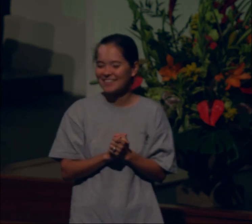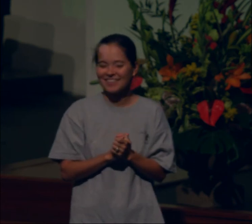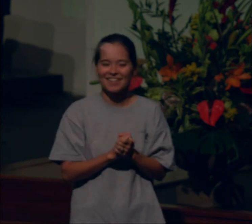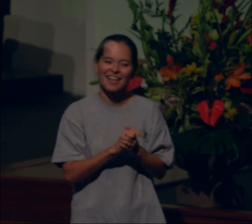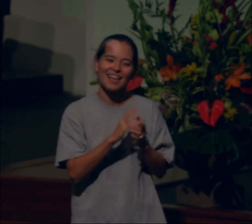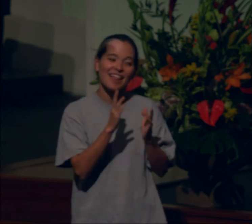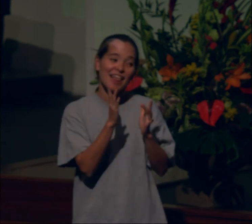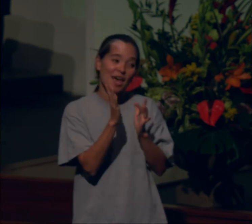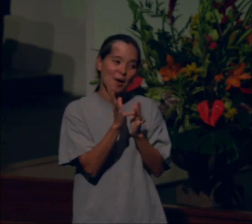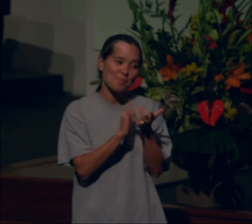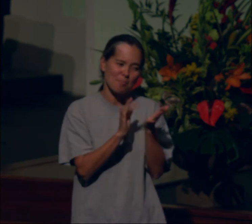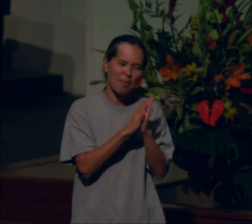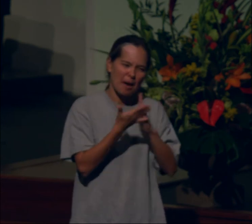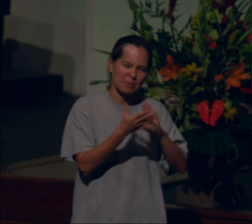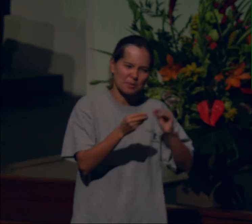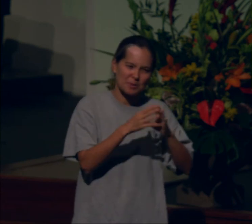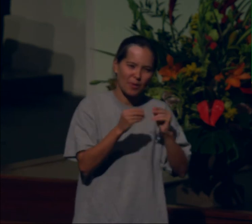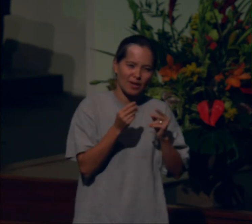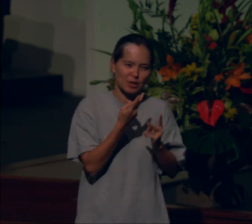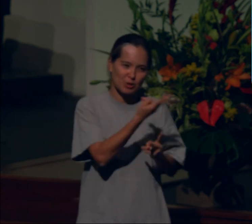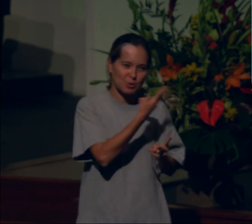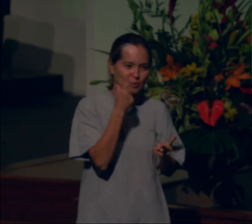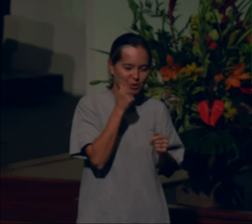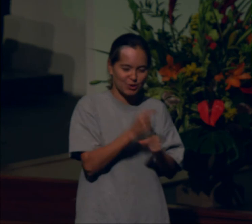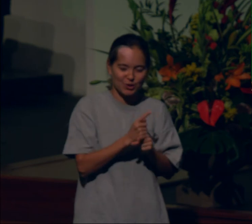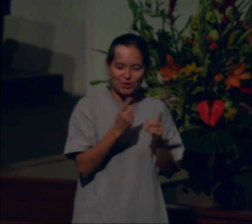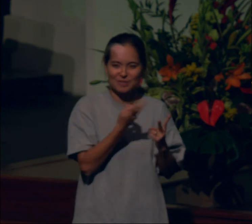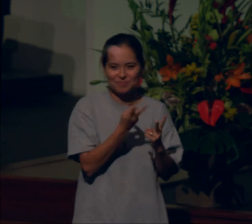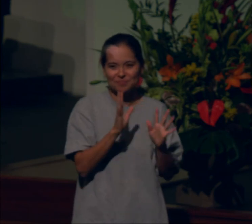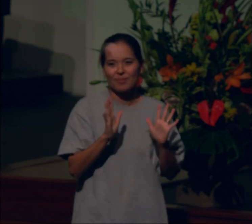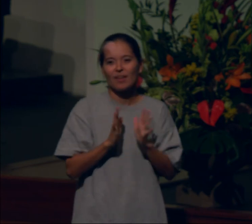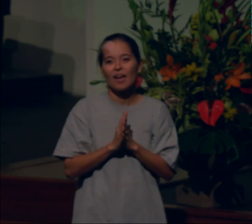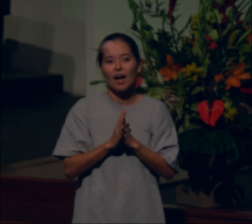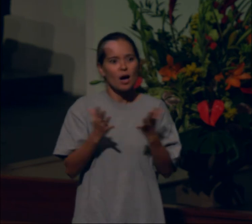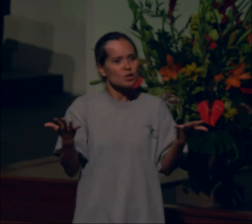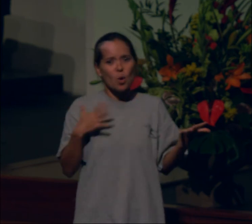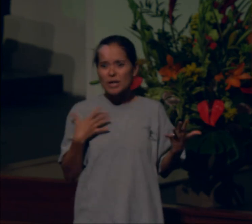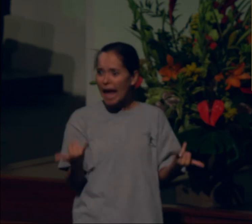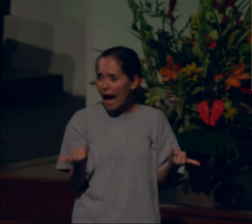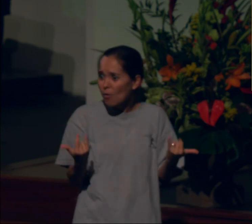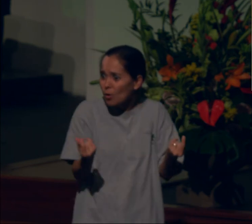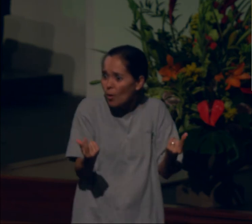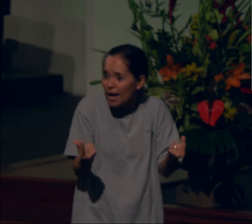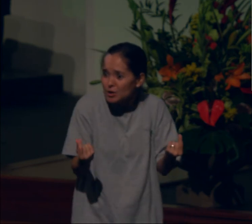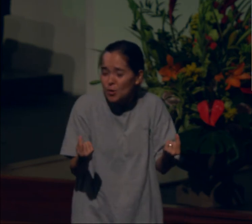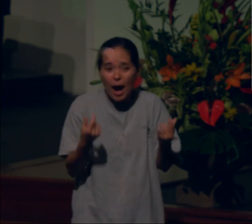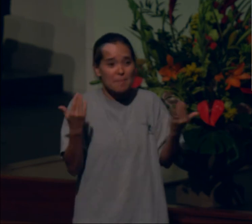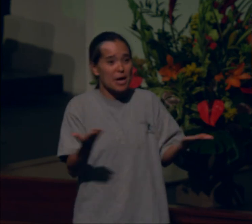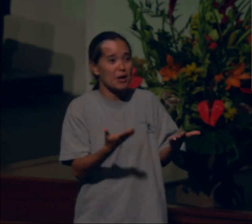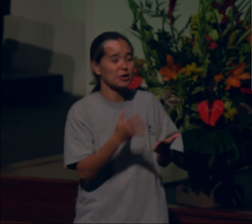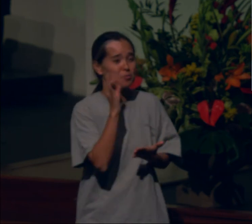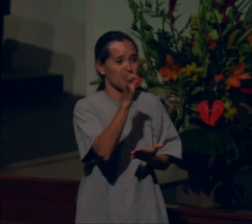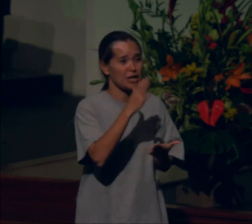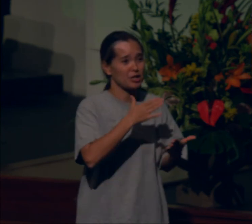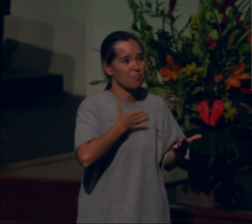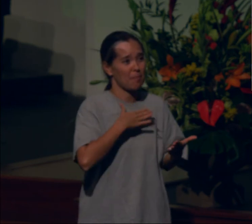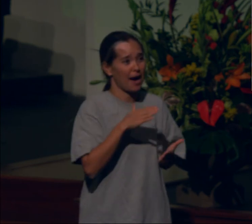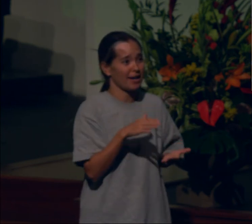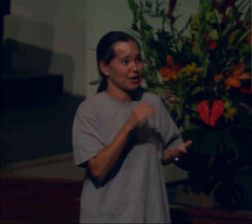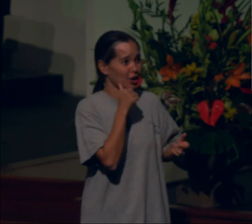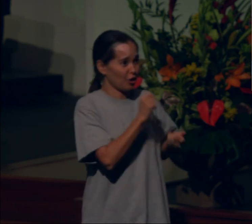That's what I thought right there. And I went, what in the world am I supposed to do? I came here to preach, and my whole world's just been